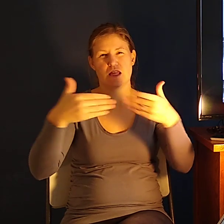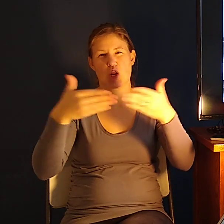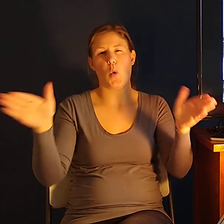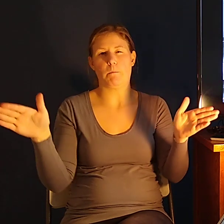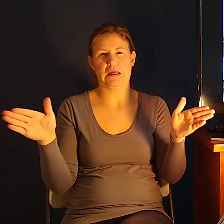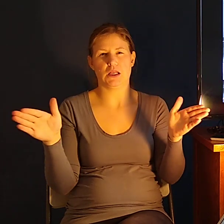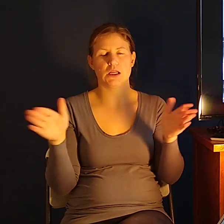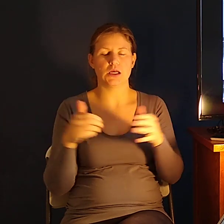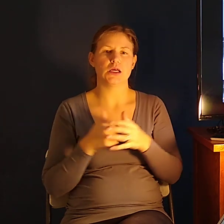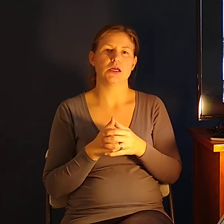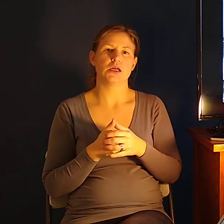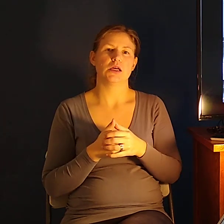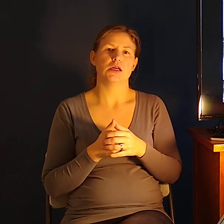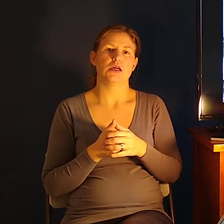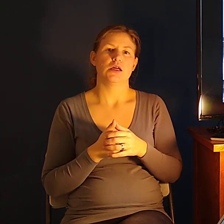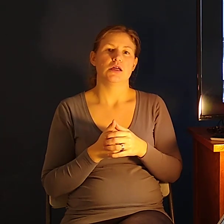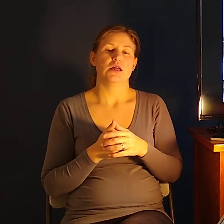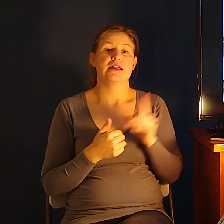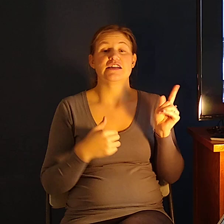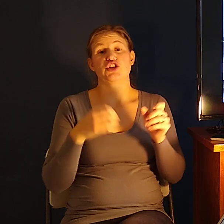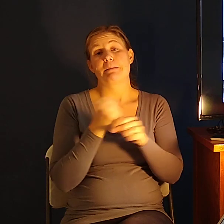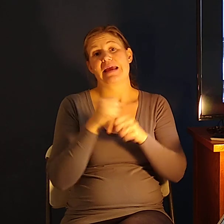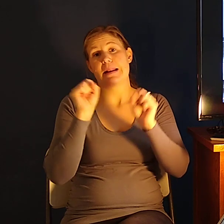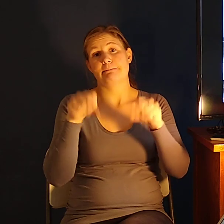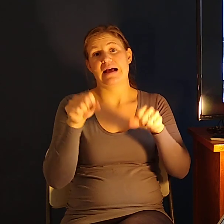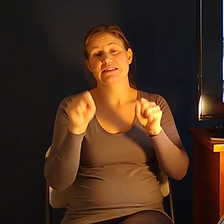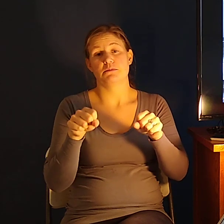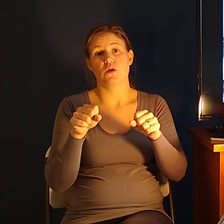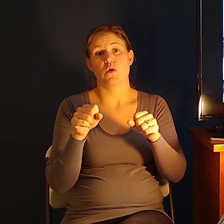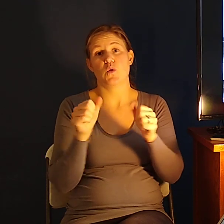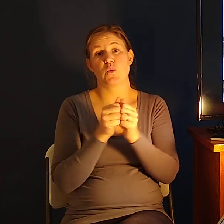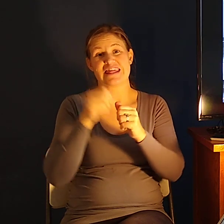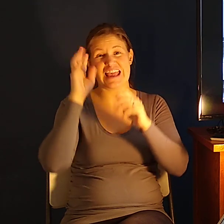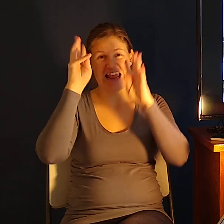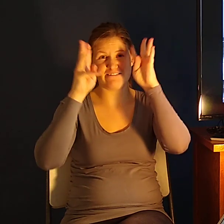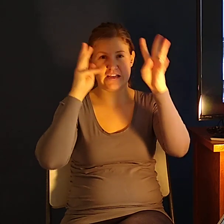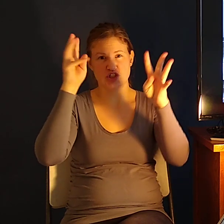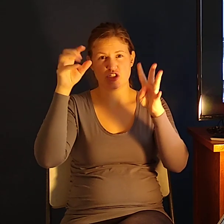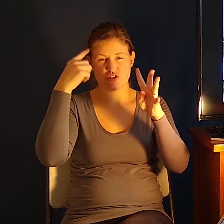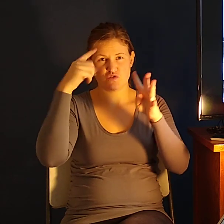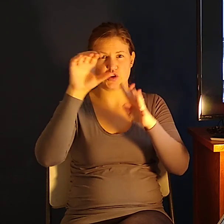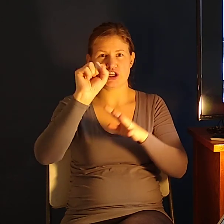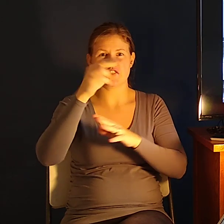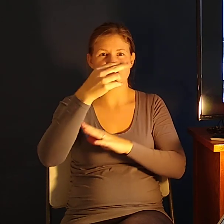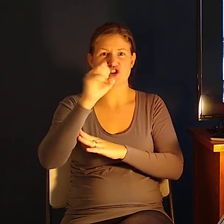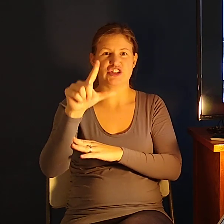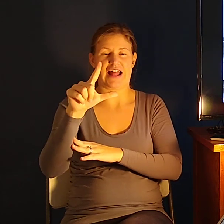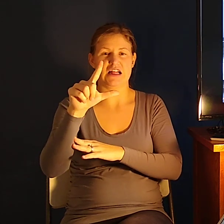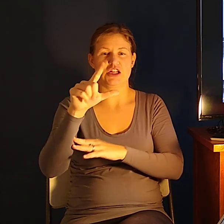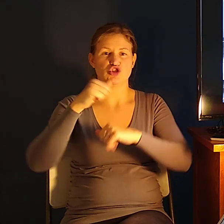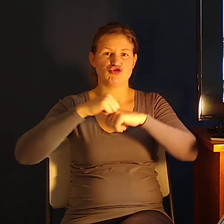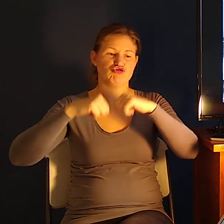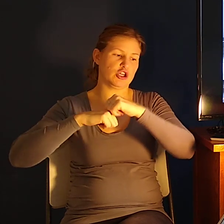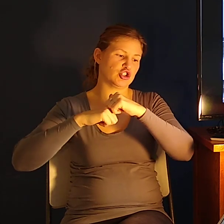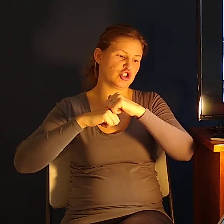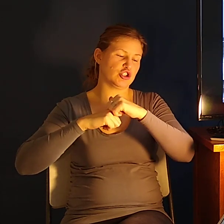areas. And these are made possible by innovations of a shell structure. The structure is